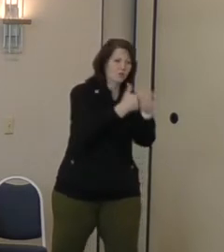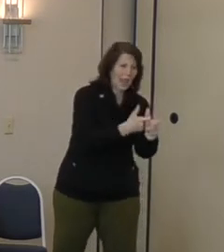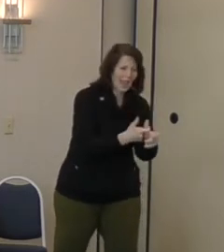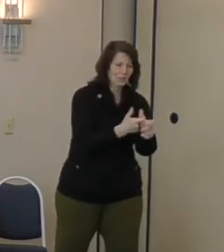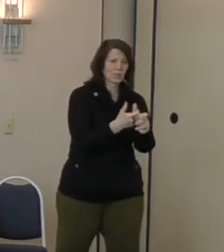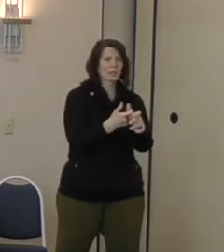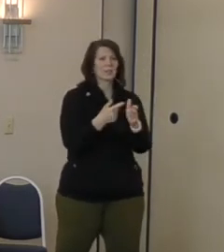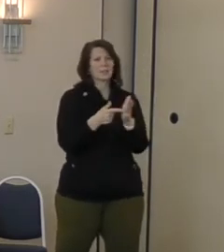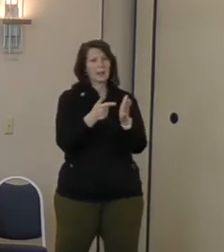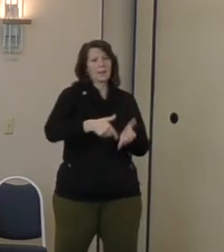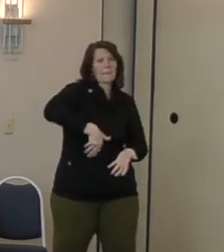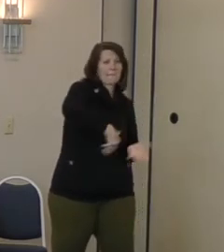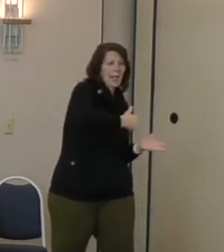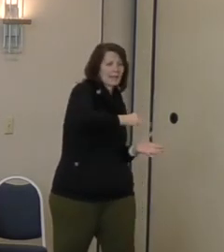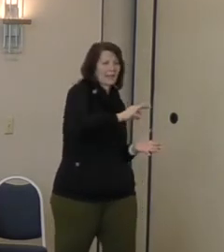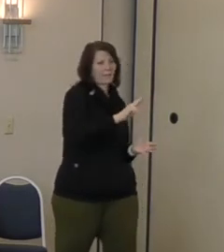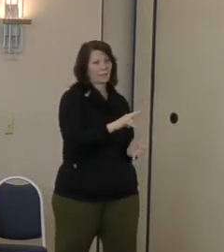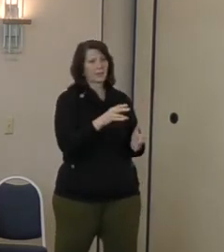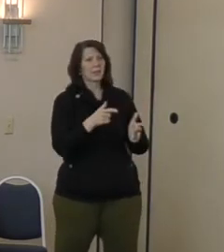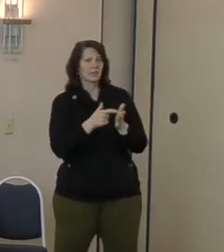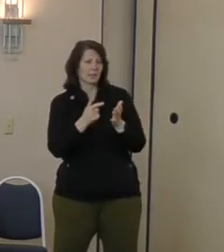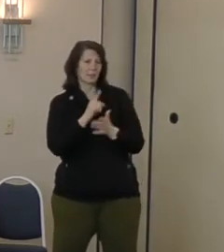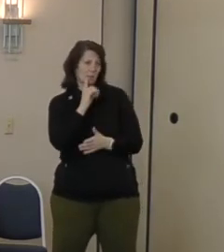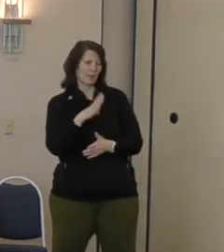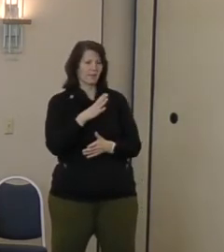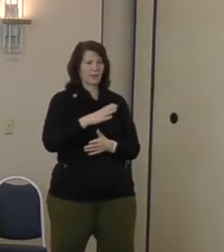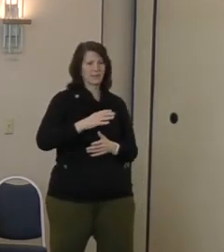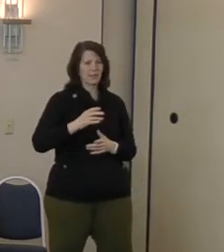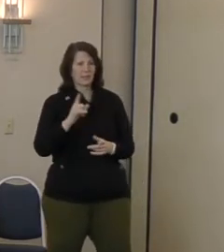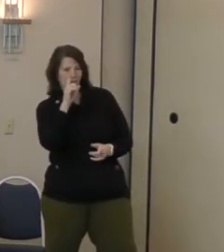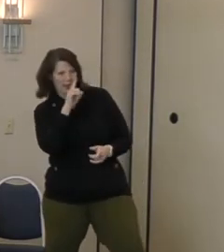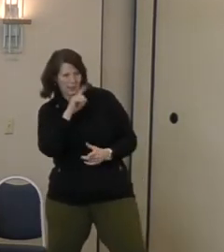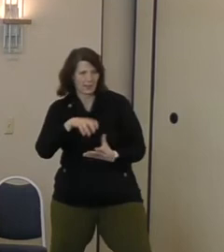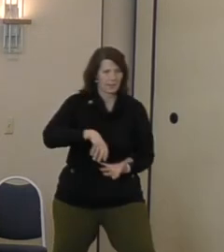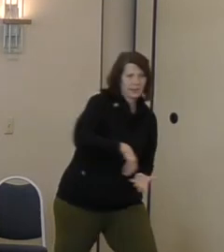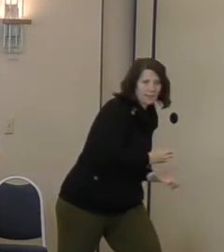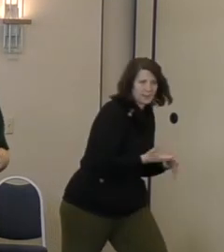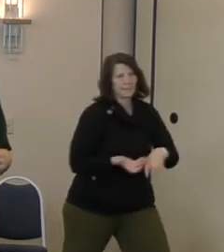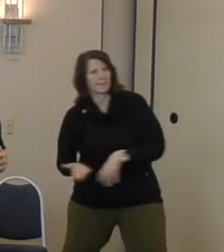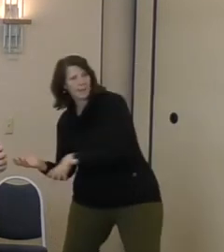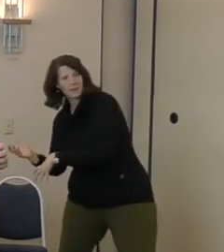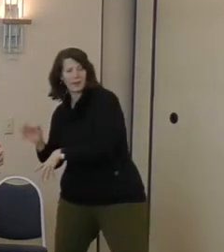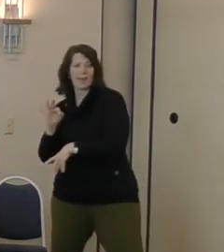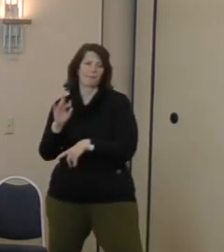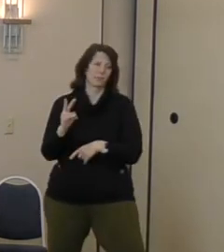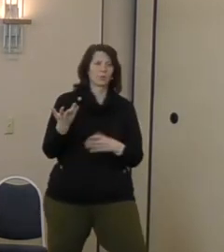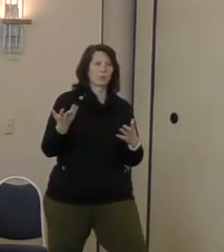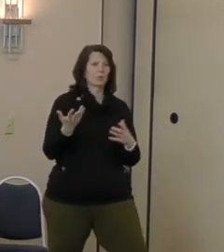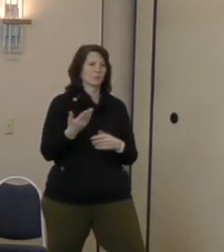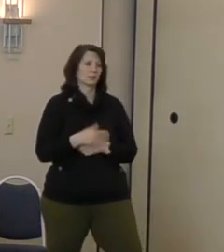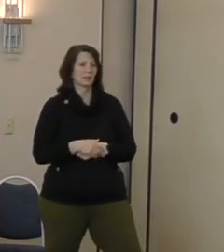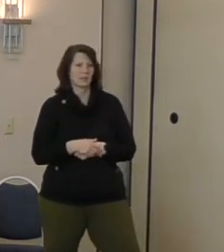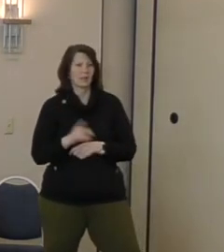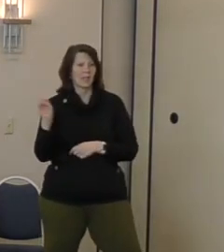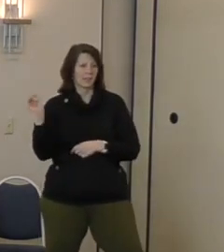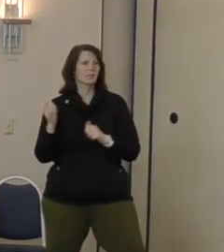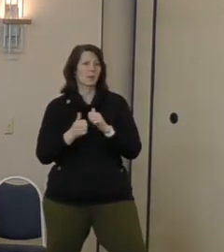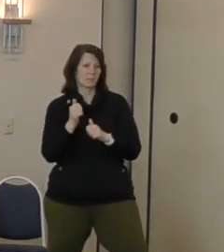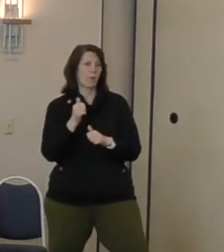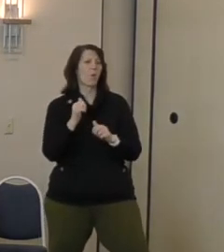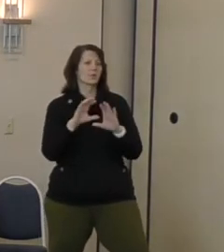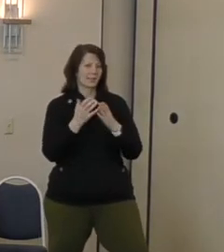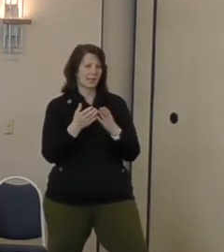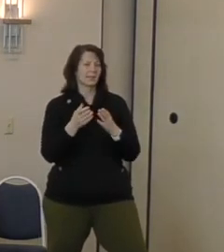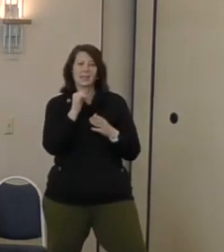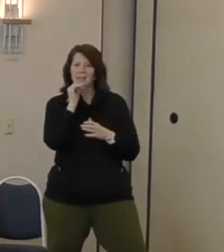sometimes it's a tip pass to F3, sometimes you get the real fancy guy who dummies out, dumps it back into F2 and things like that. But this is what most teams run,